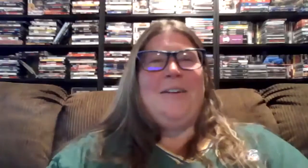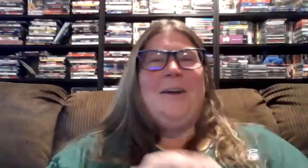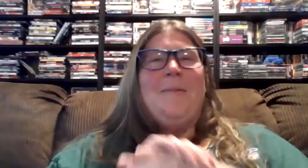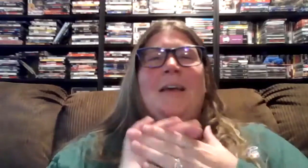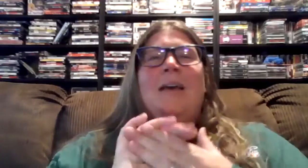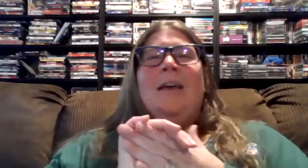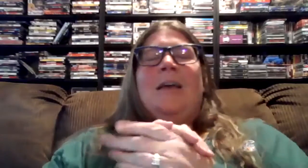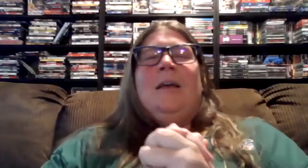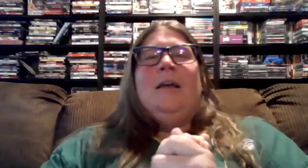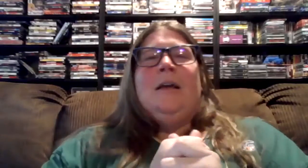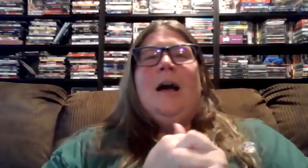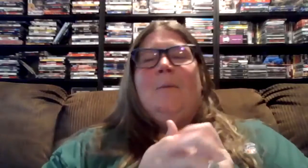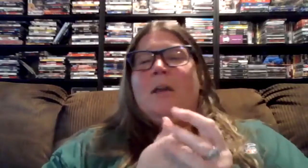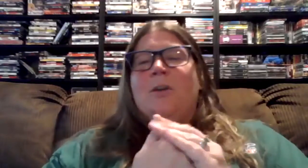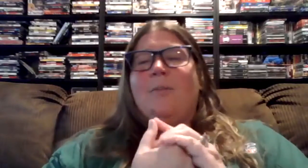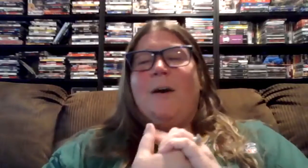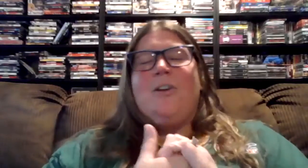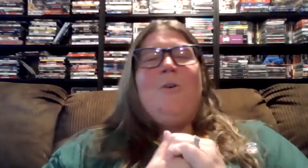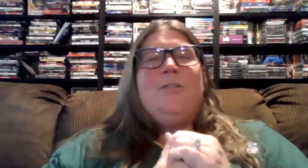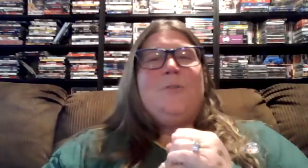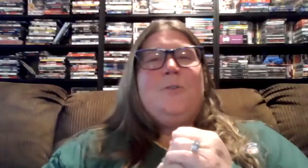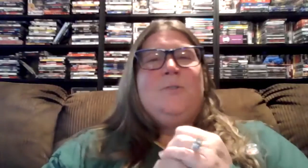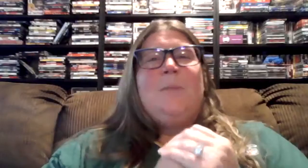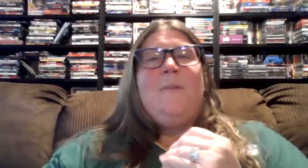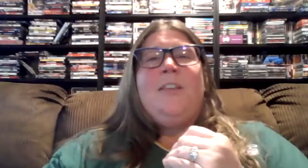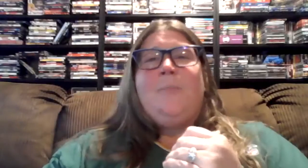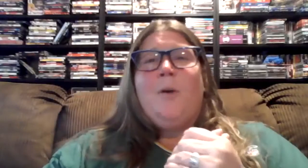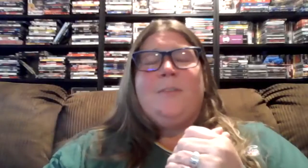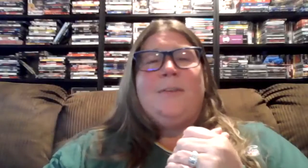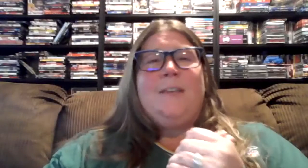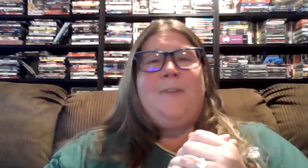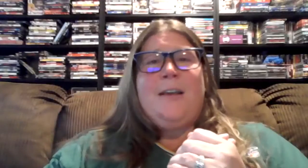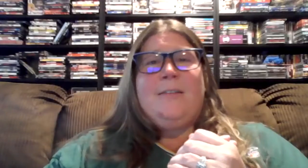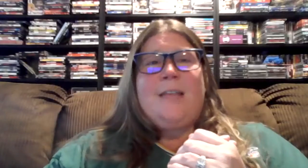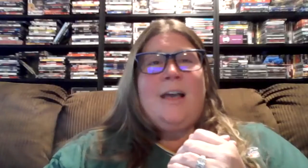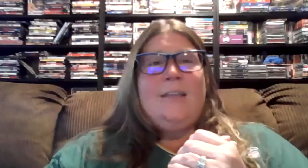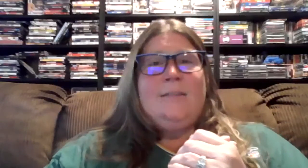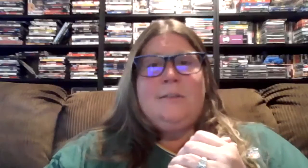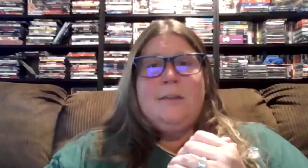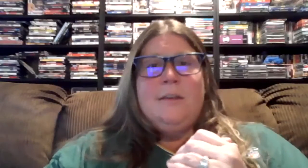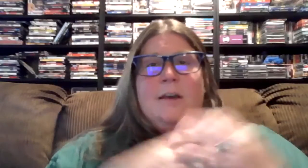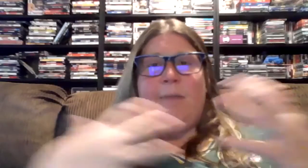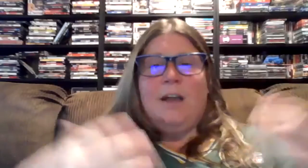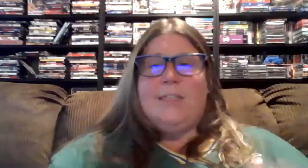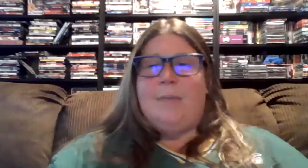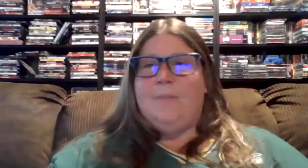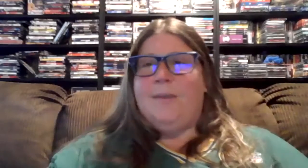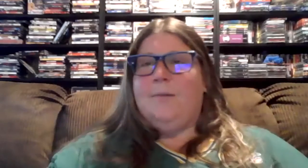welcome. You guys want to go through some of the sport specific signs? I thought that might be